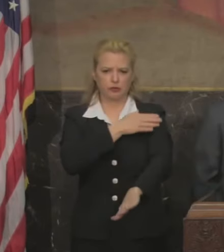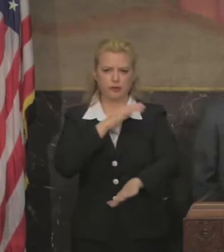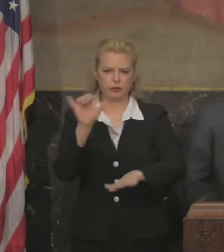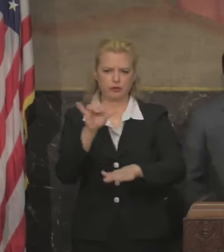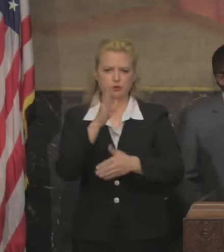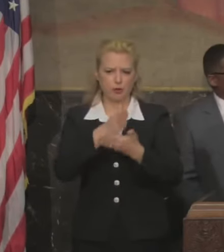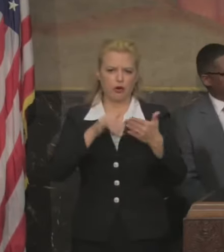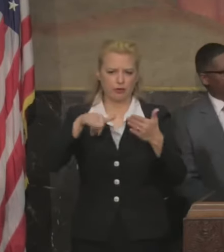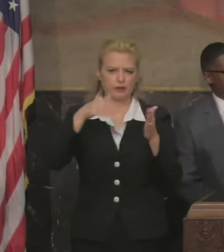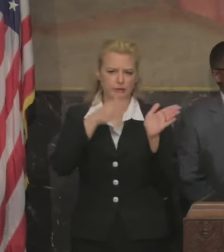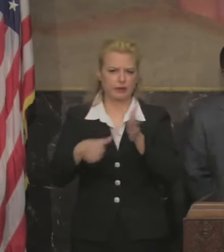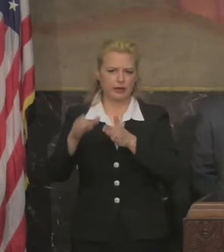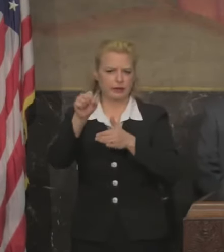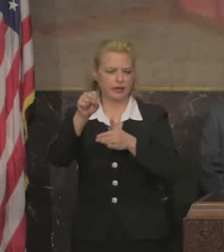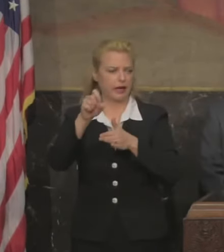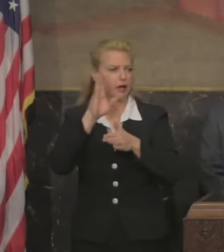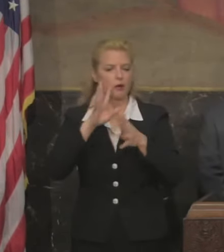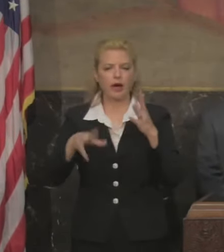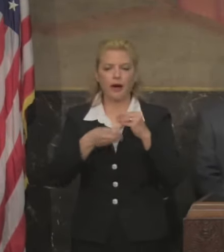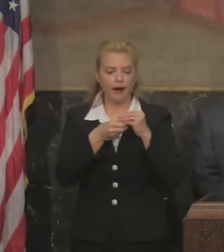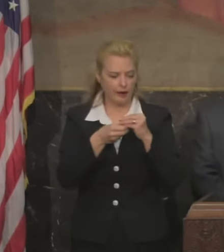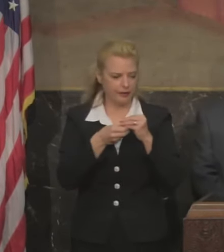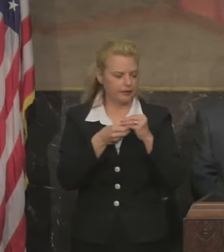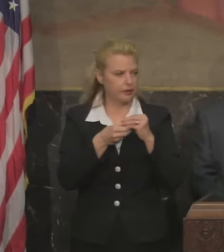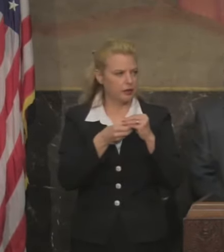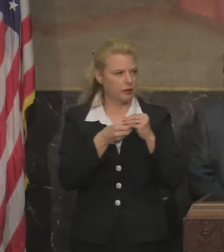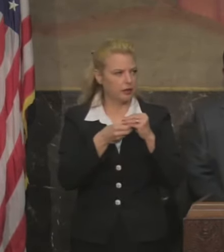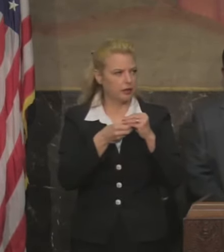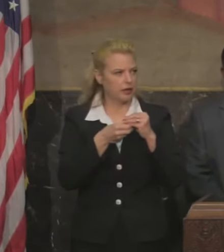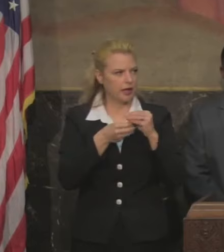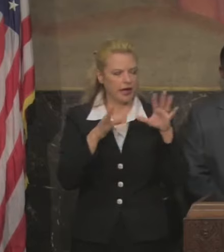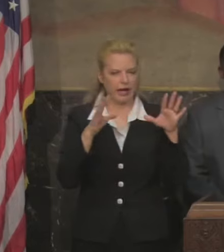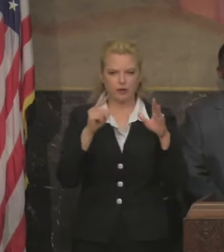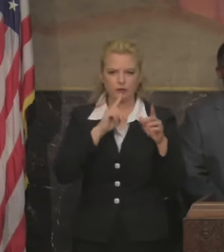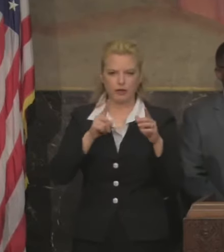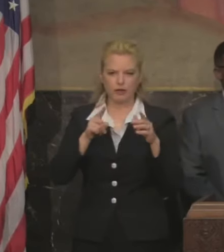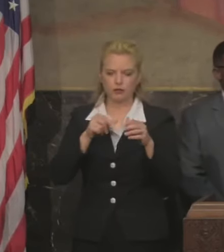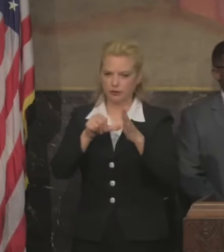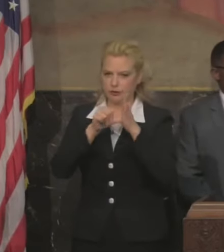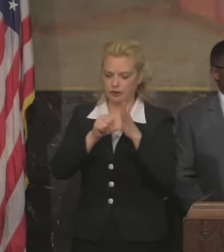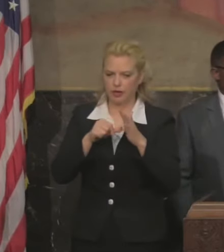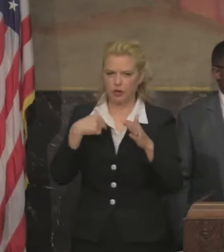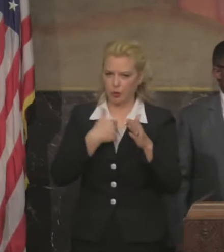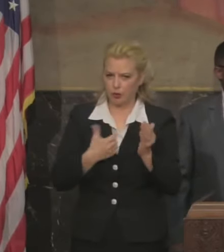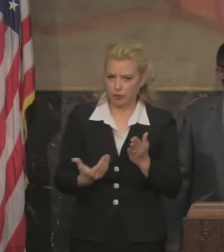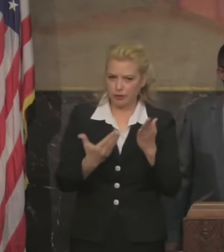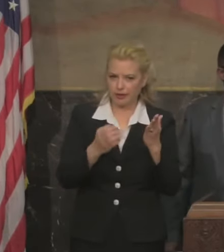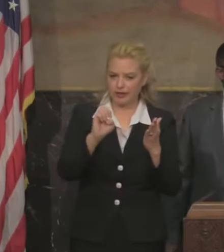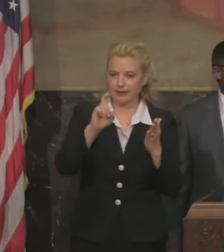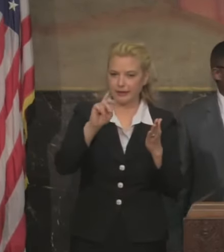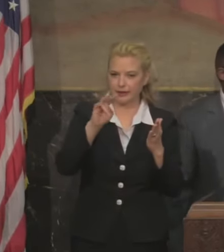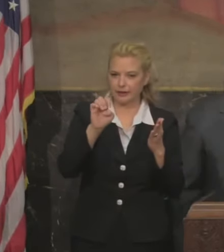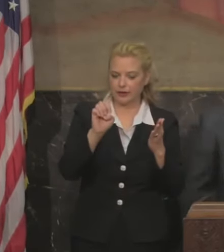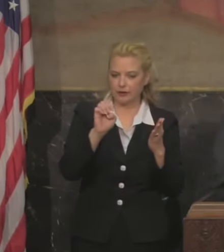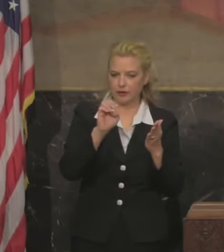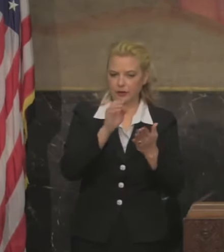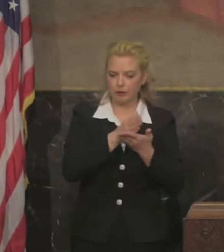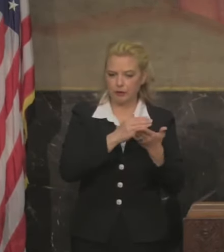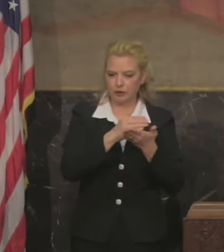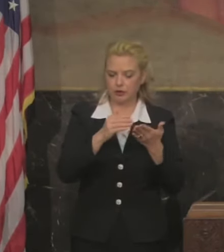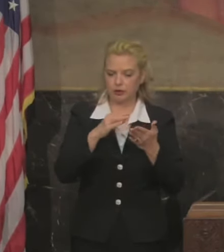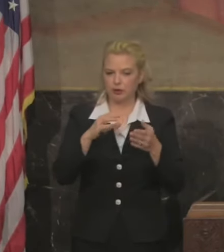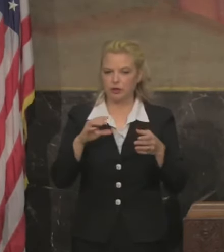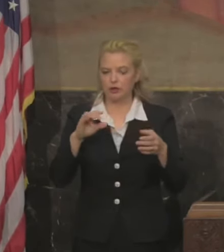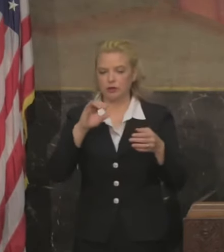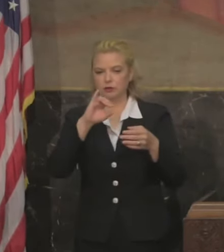this plan. And I would just add, just to put a fine point on this, when we presented the executive budget to the Joint Legislative Committee